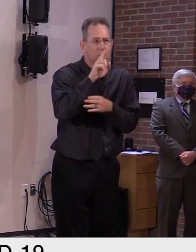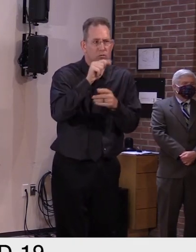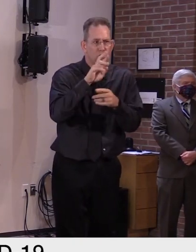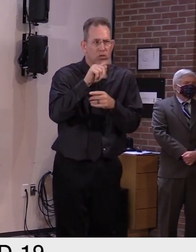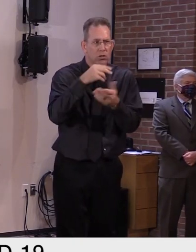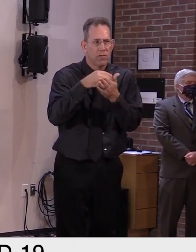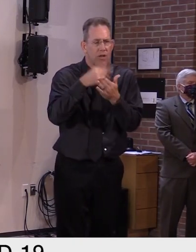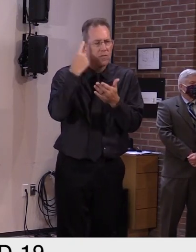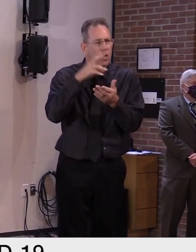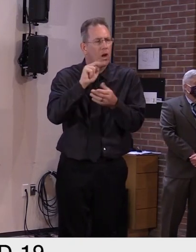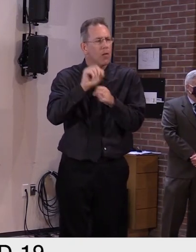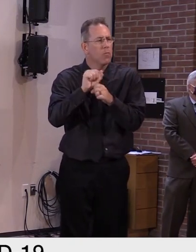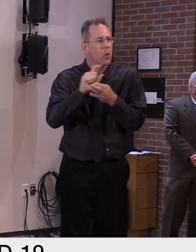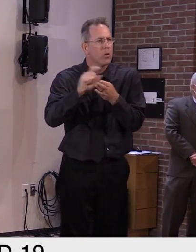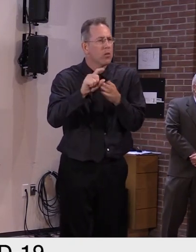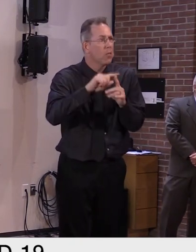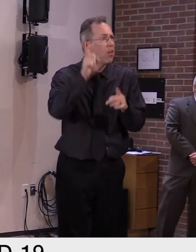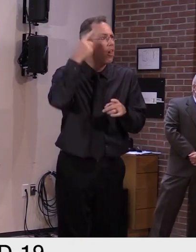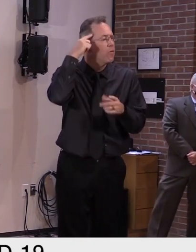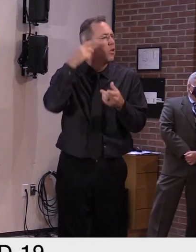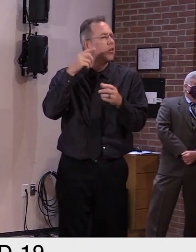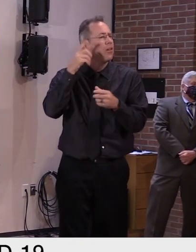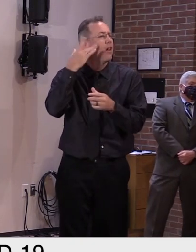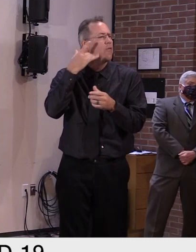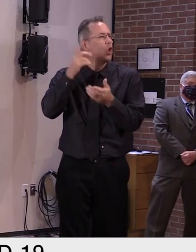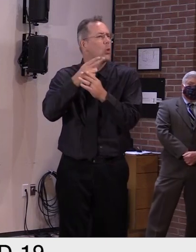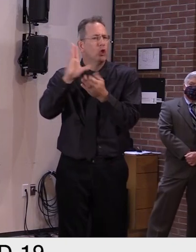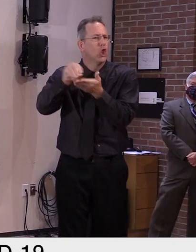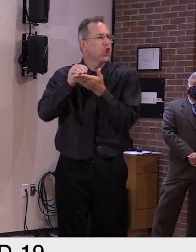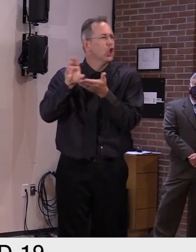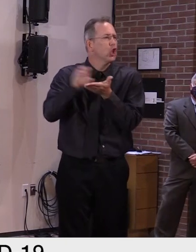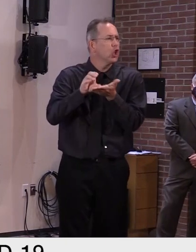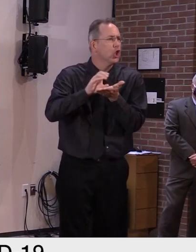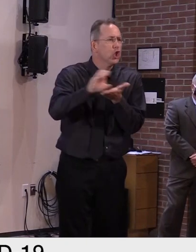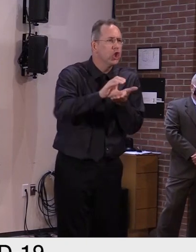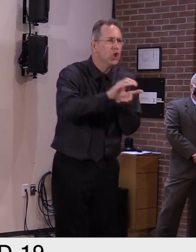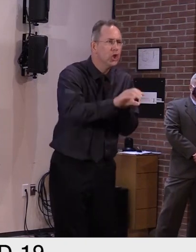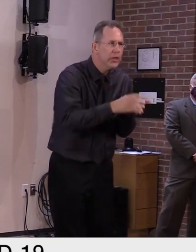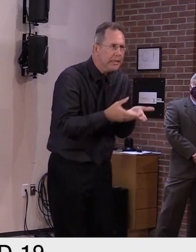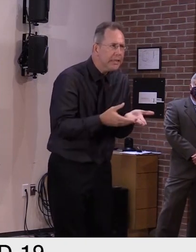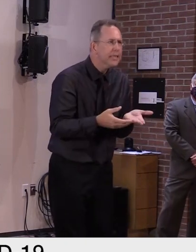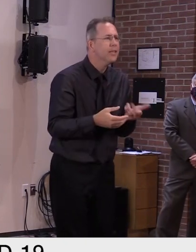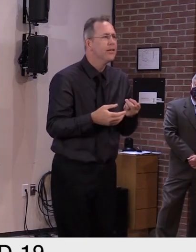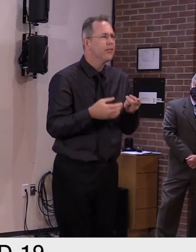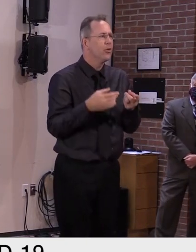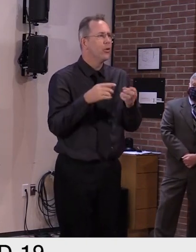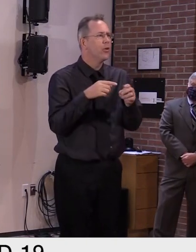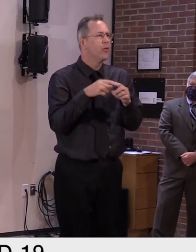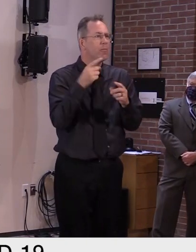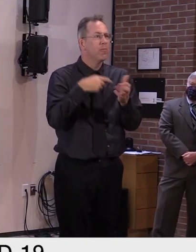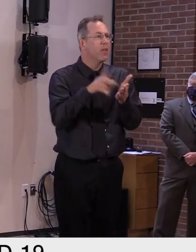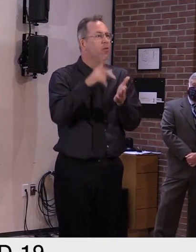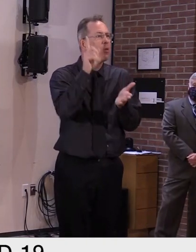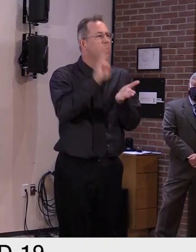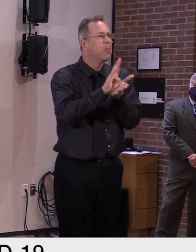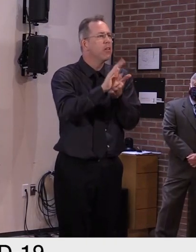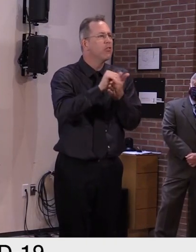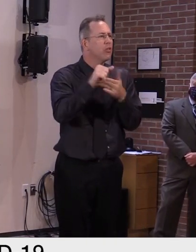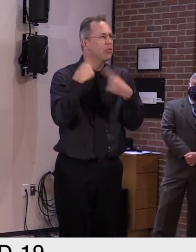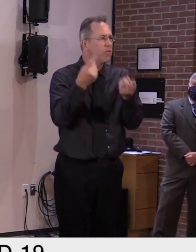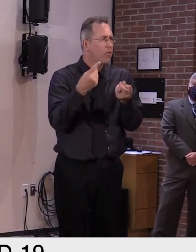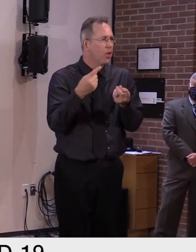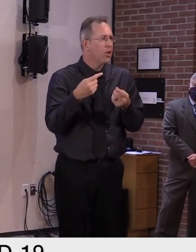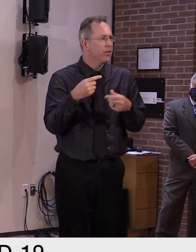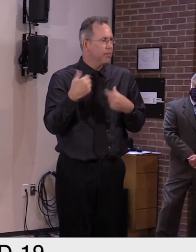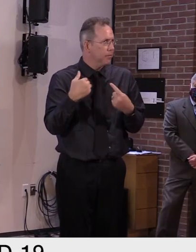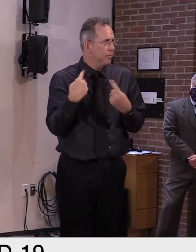benefits since the pandemic started in March, which is an incredible milestone when you think about that. But a lot of that has been federal money.